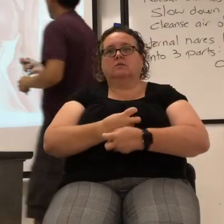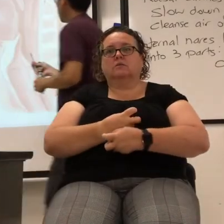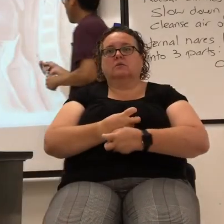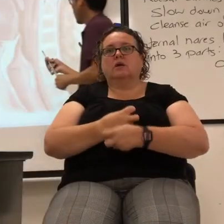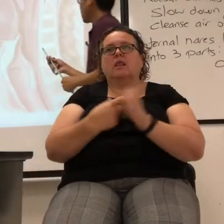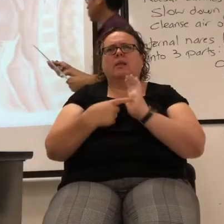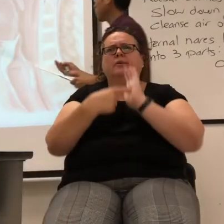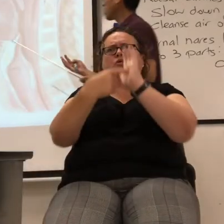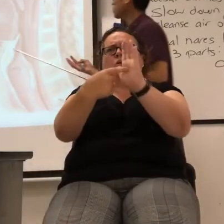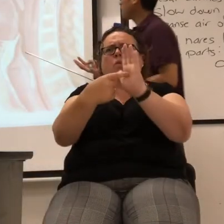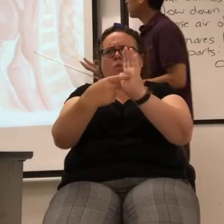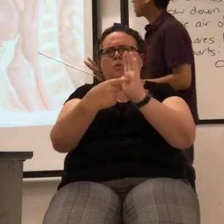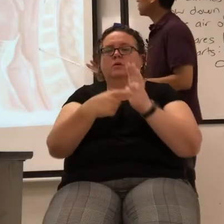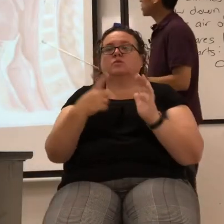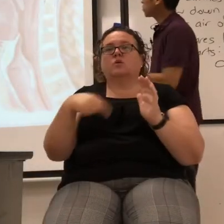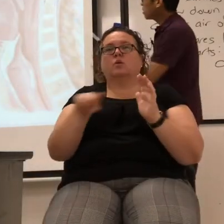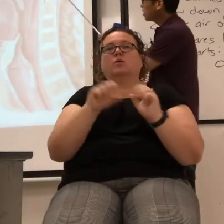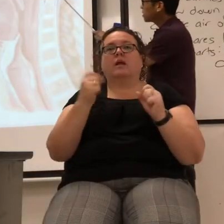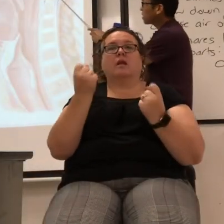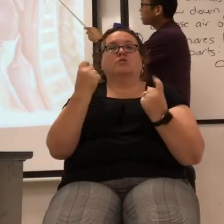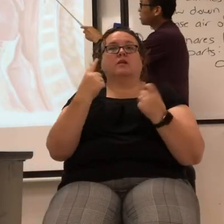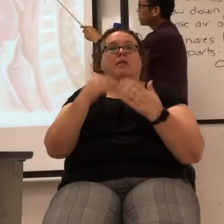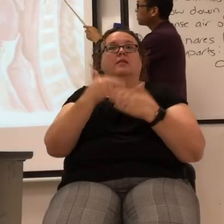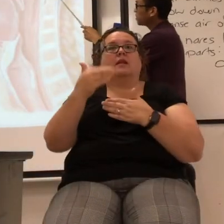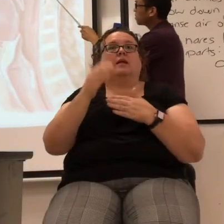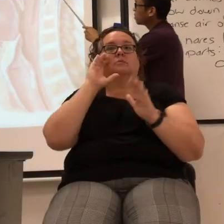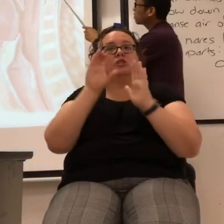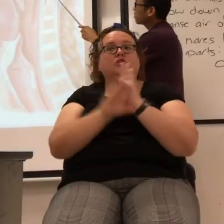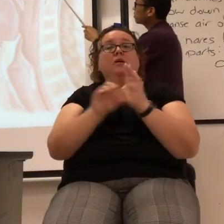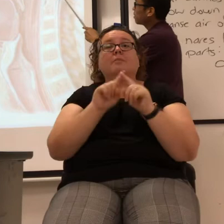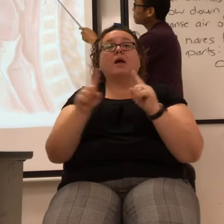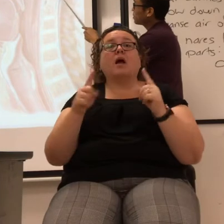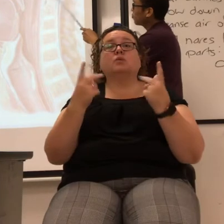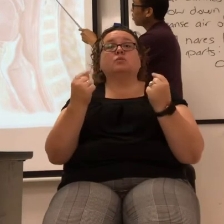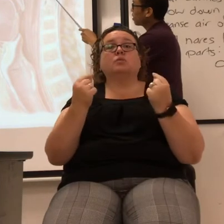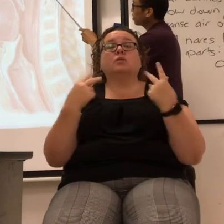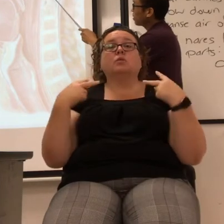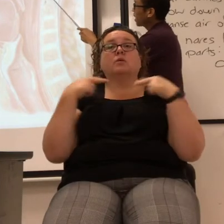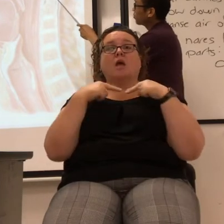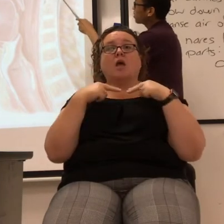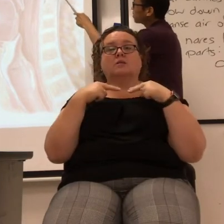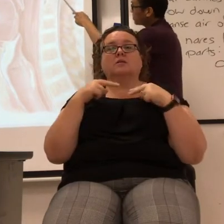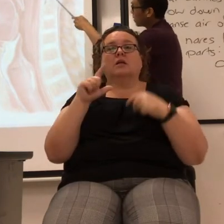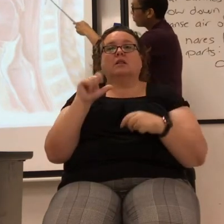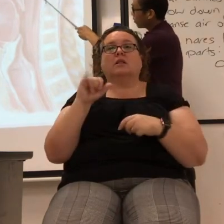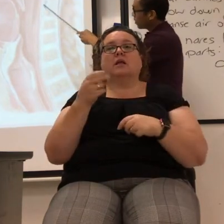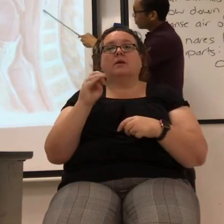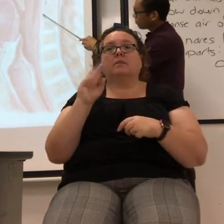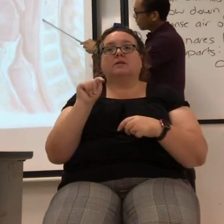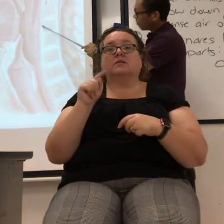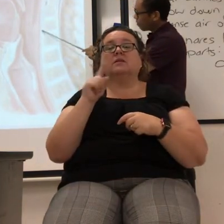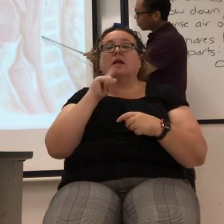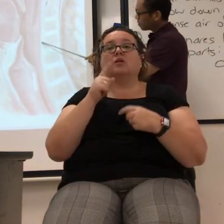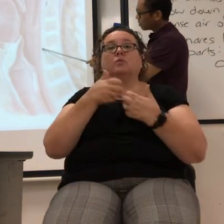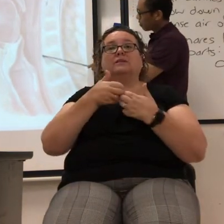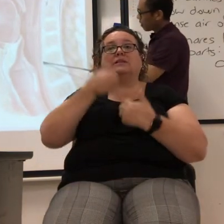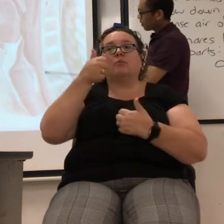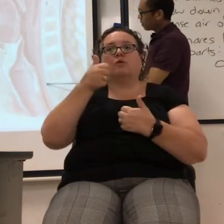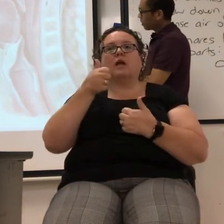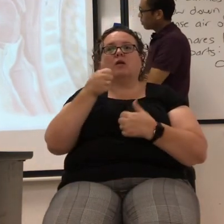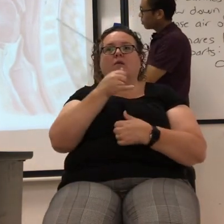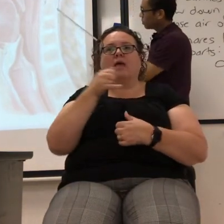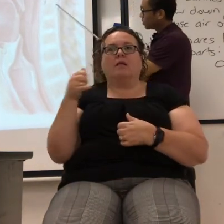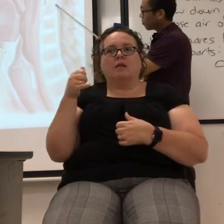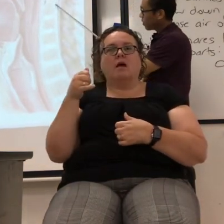Let me show you about that so you can understand the next picture. Just cut these ligaments here of C1. And you're going to separate right along this